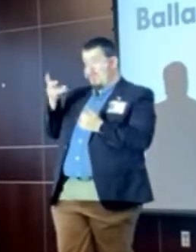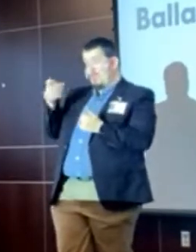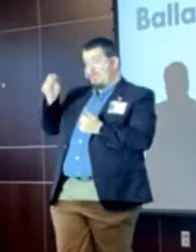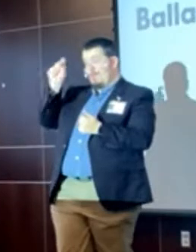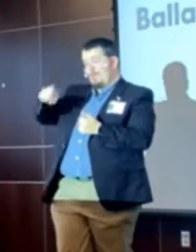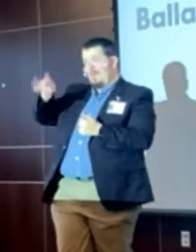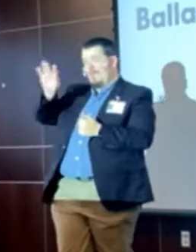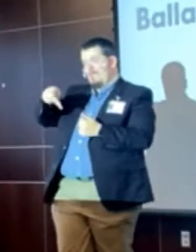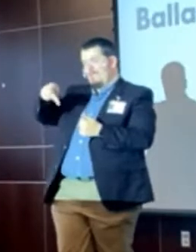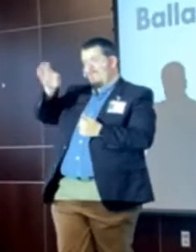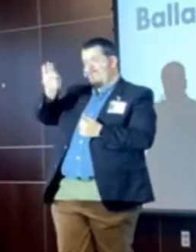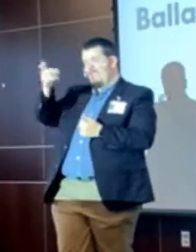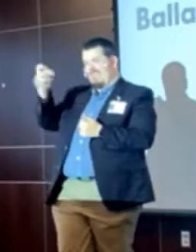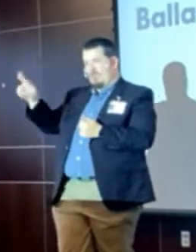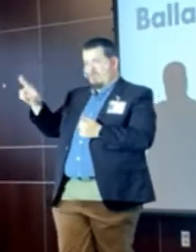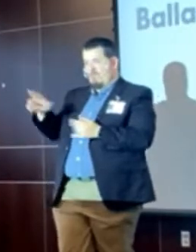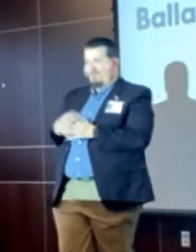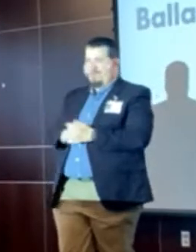Pfizer dose.